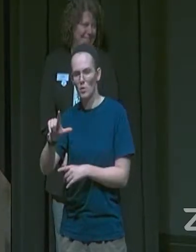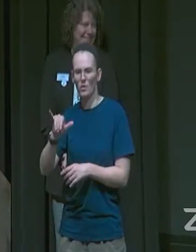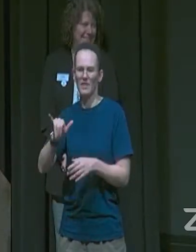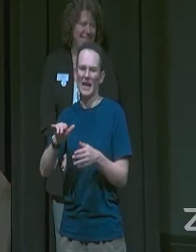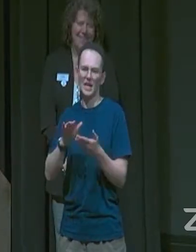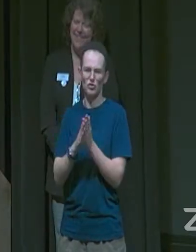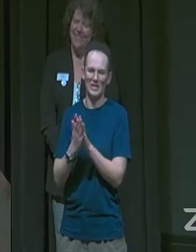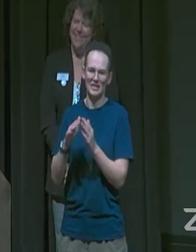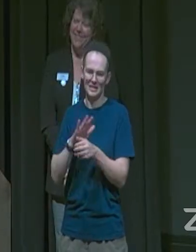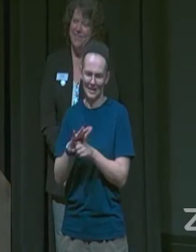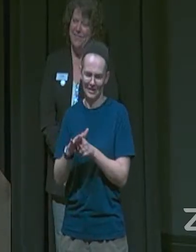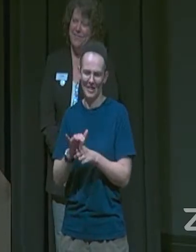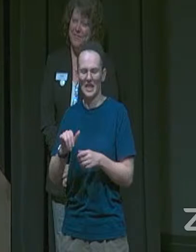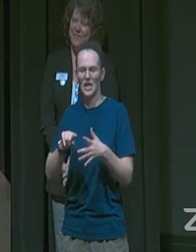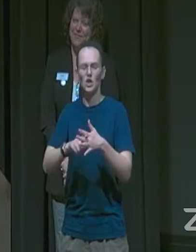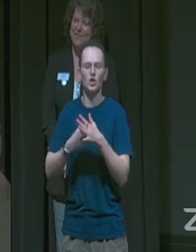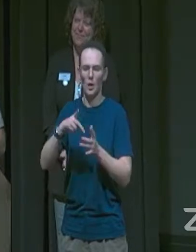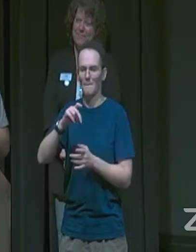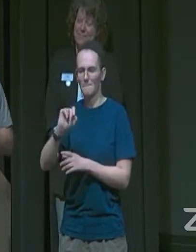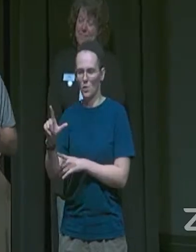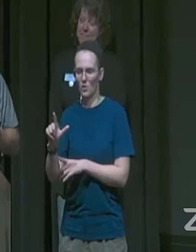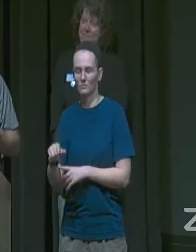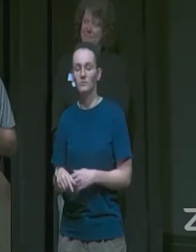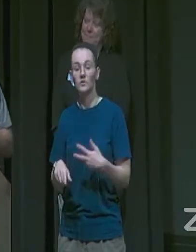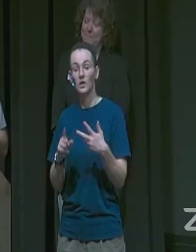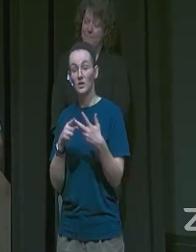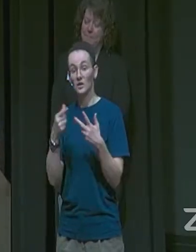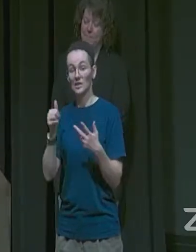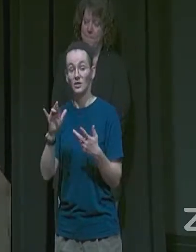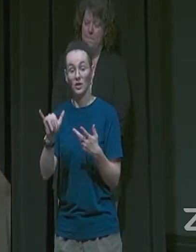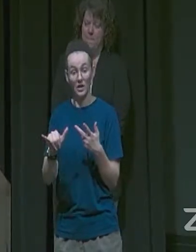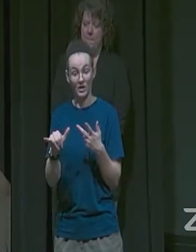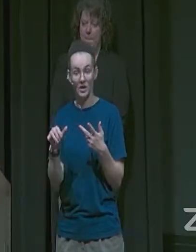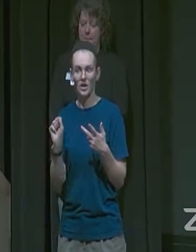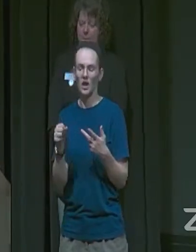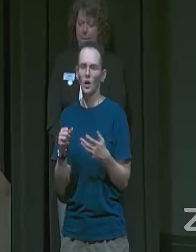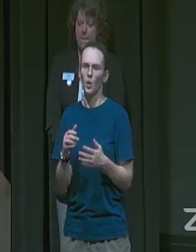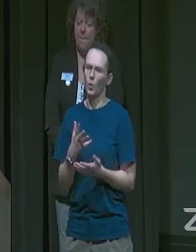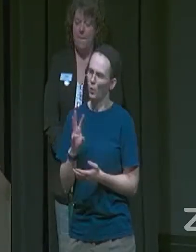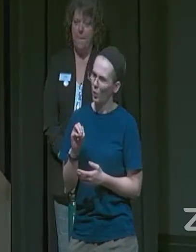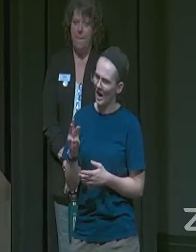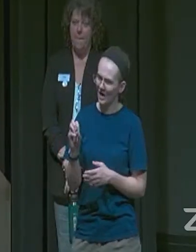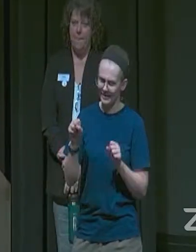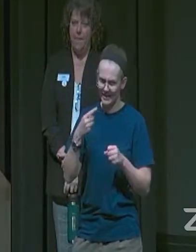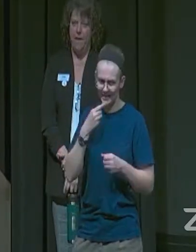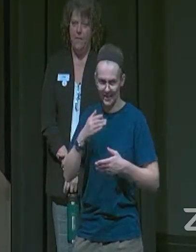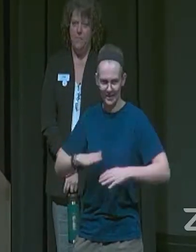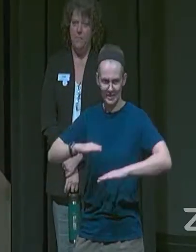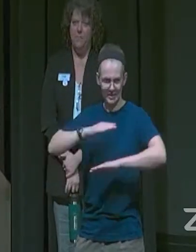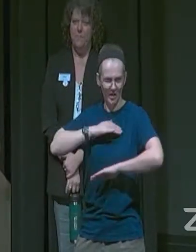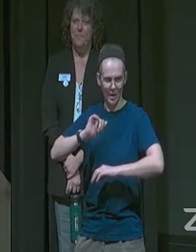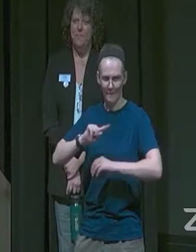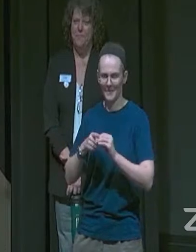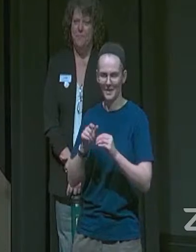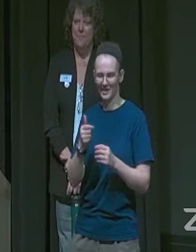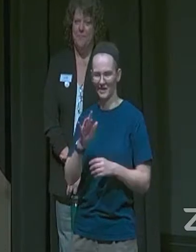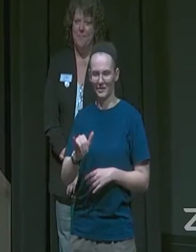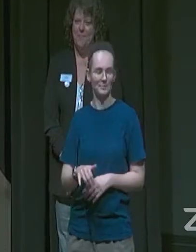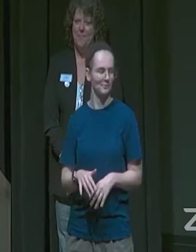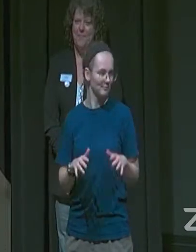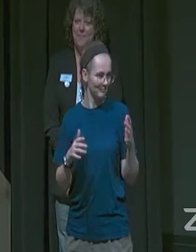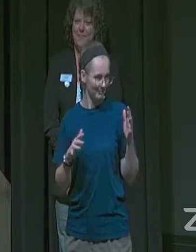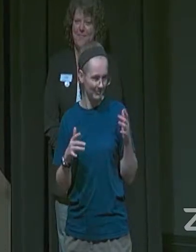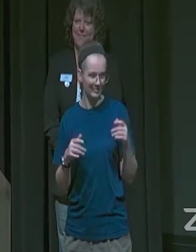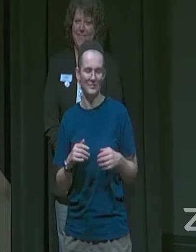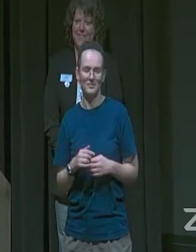transition. So that's kind of where the head of the pool is. And yeah, for Gary, gosh, can we say enough about Gary? I